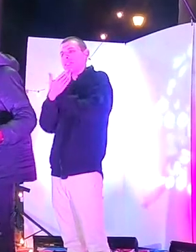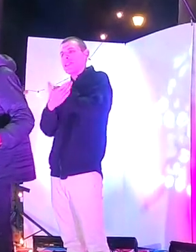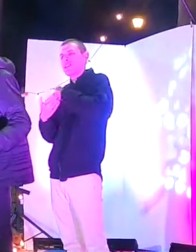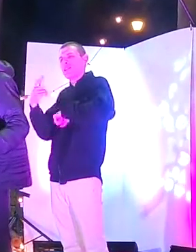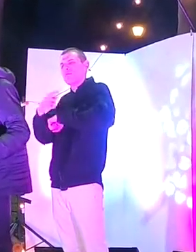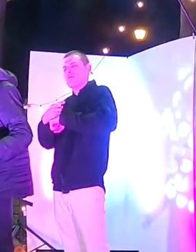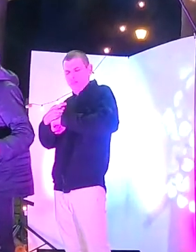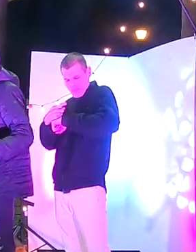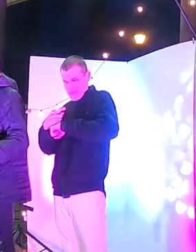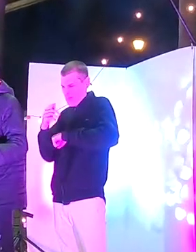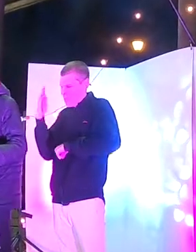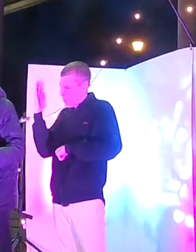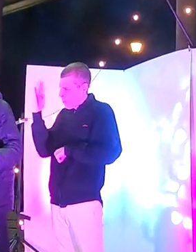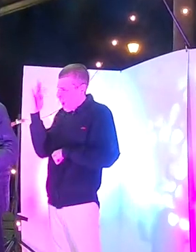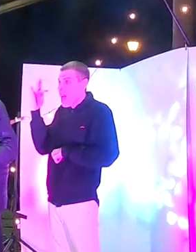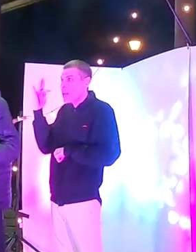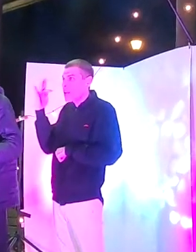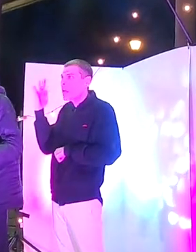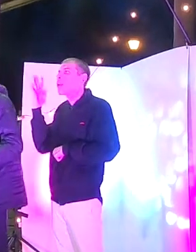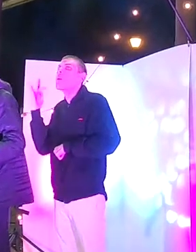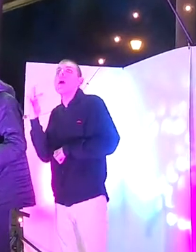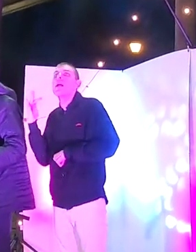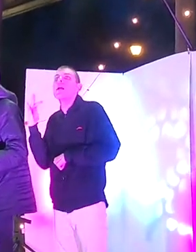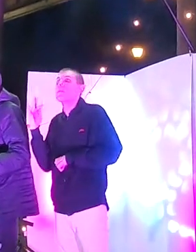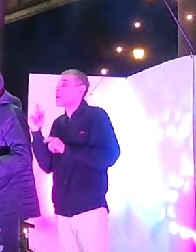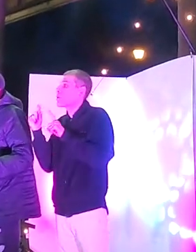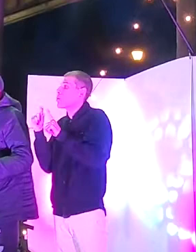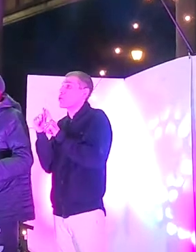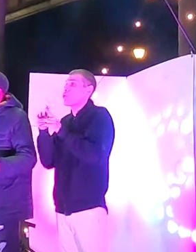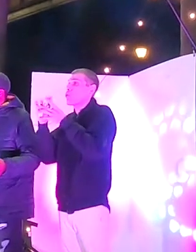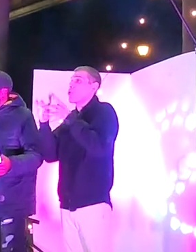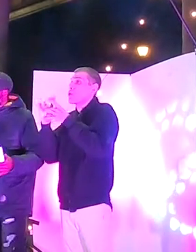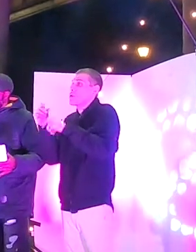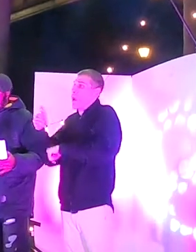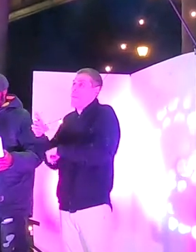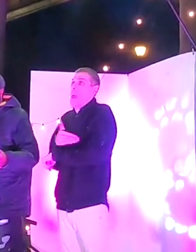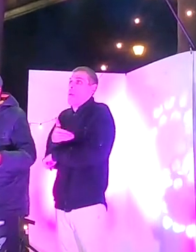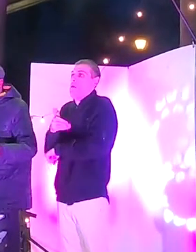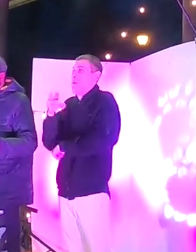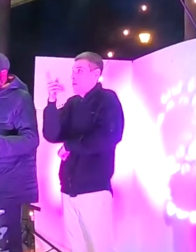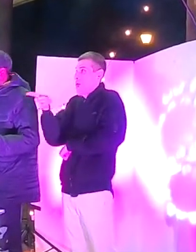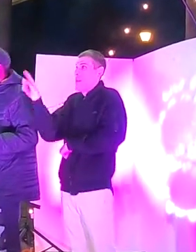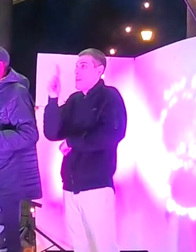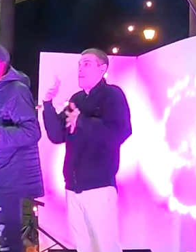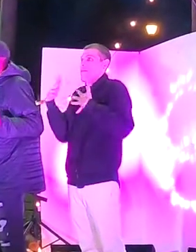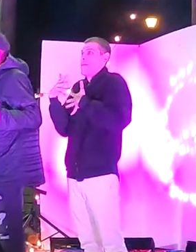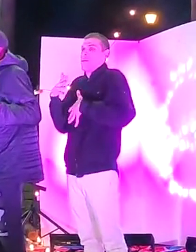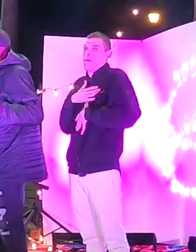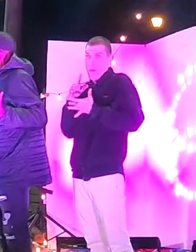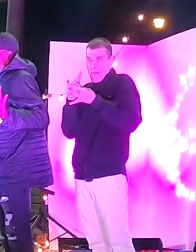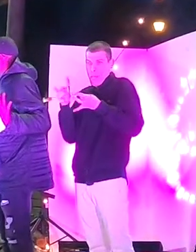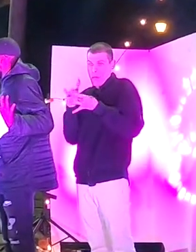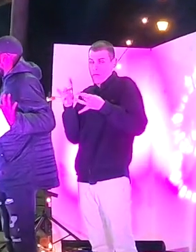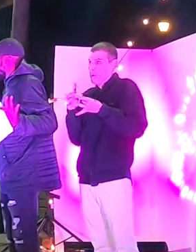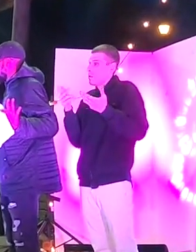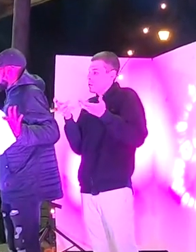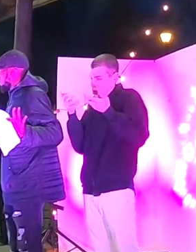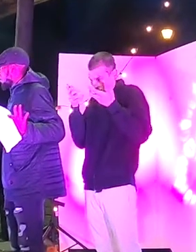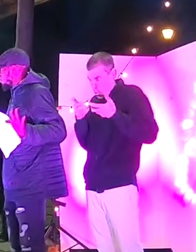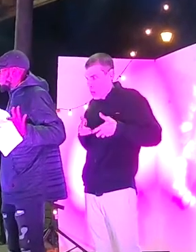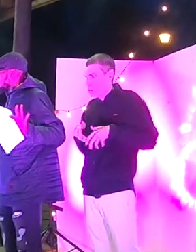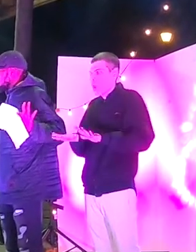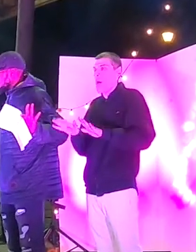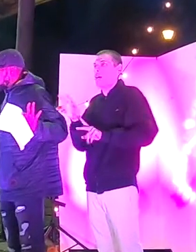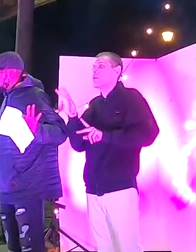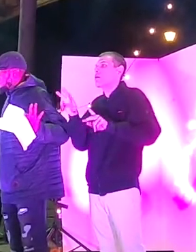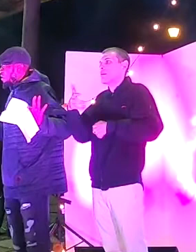But why? Because words are so powerful, they fear the message I speak. They don't want any more lions.